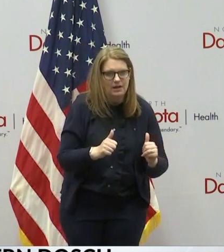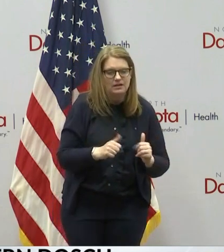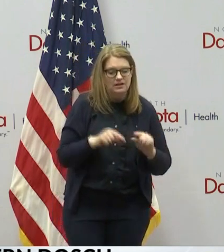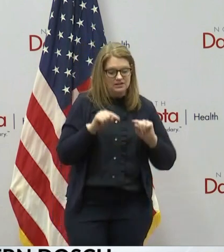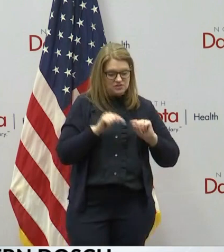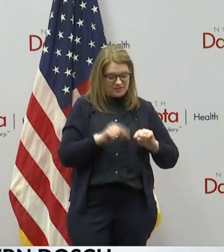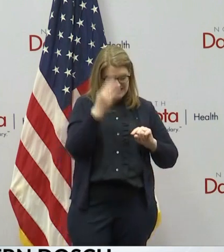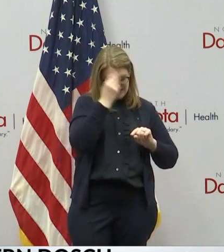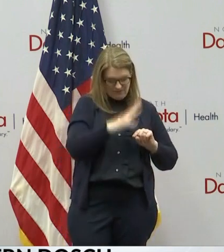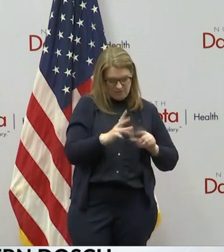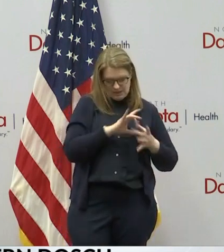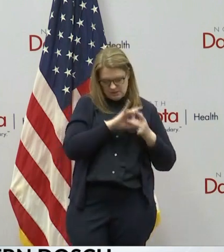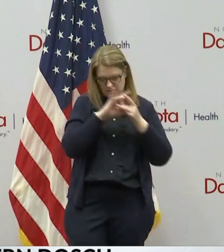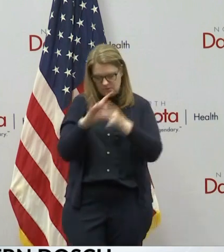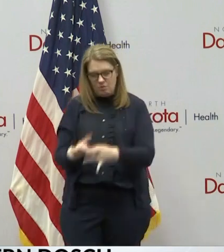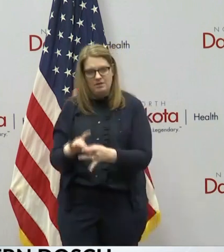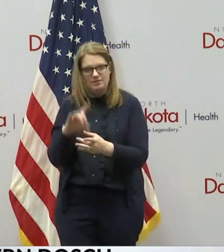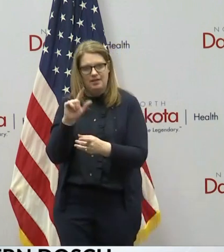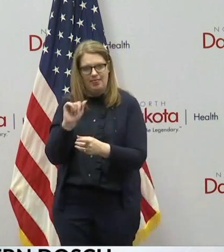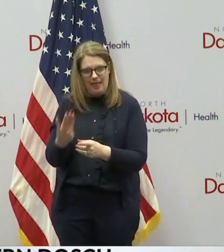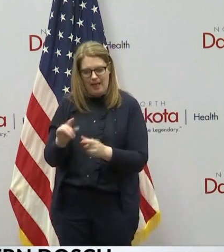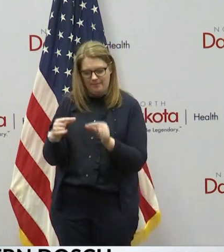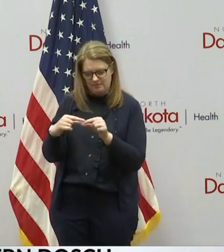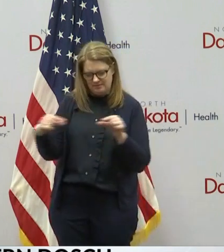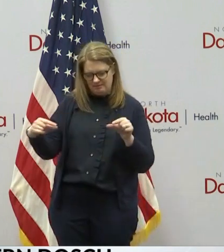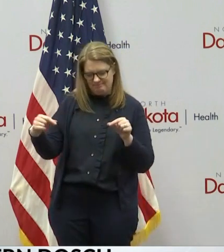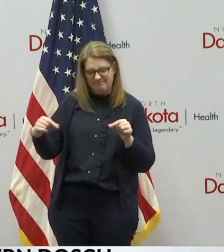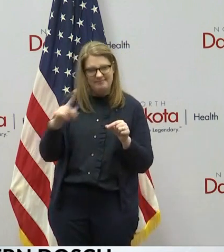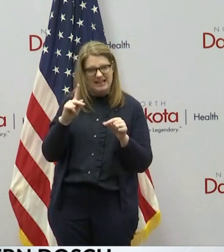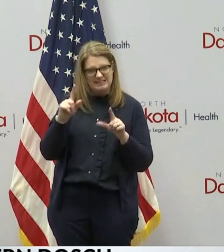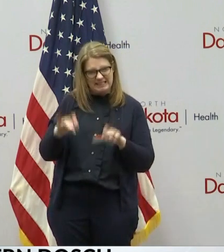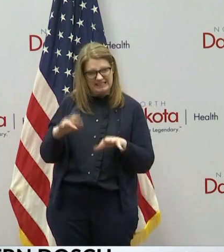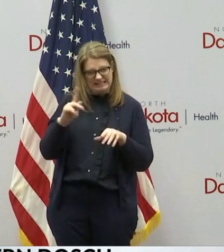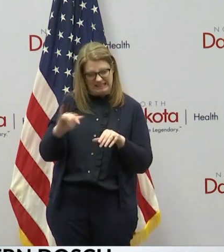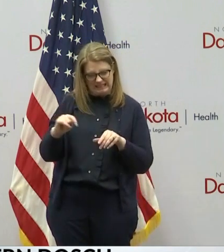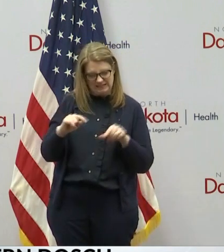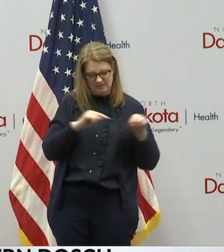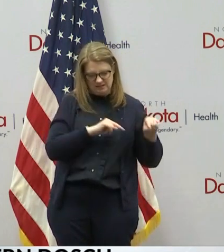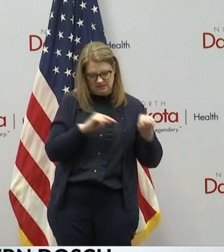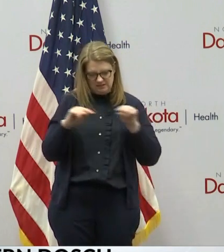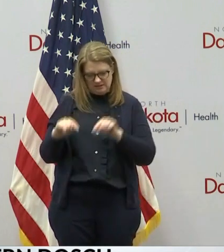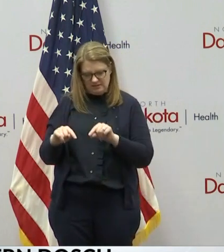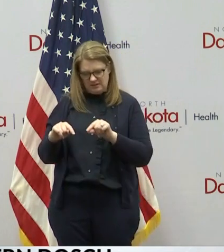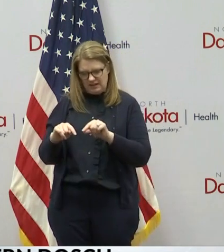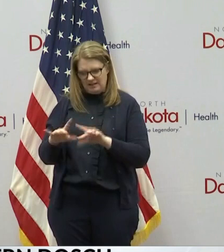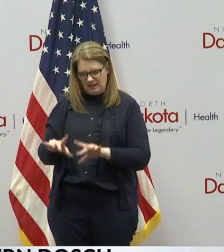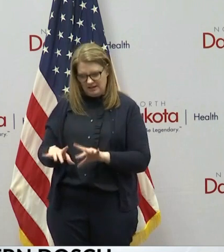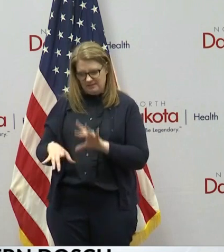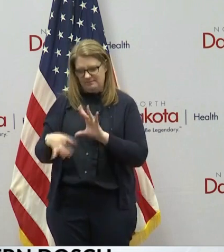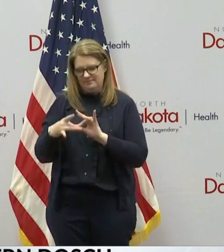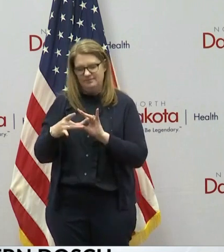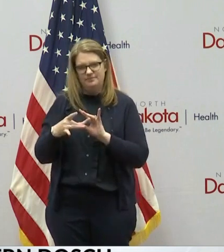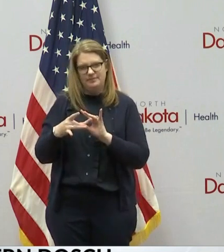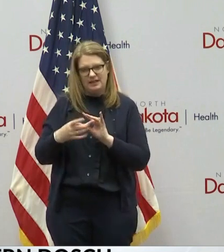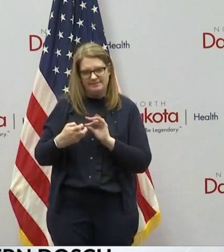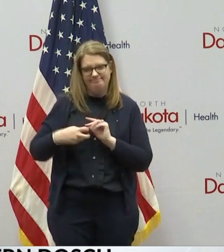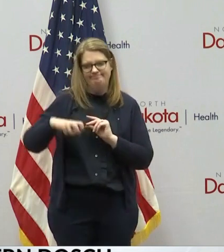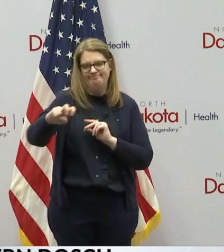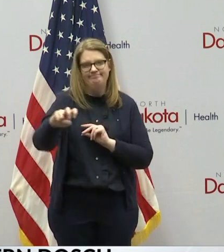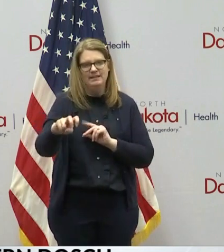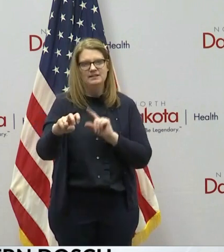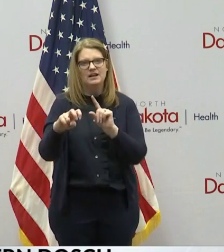to the lab. The data digitally goes to the lab, follows and picks up those results, moves on to